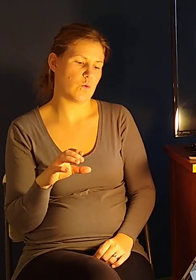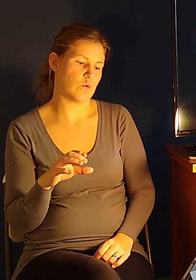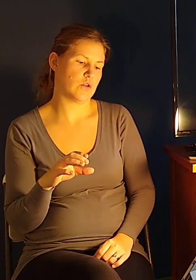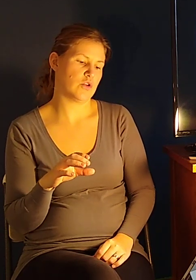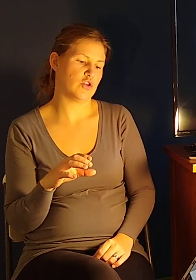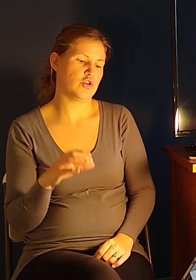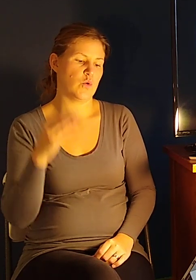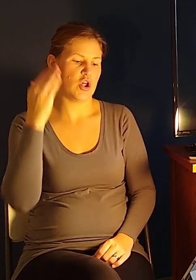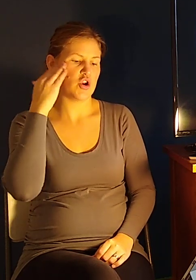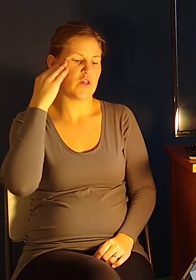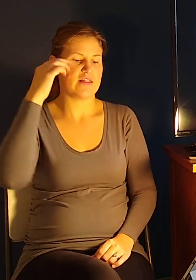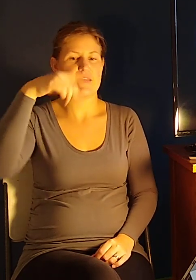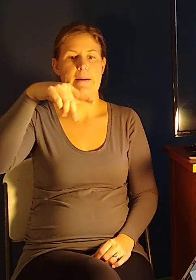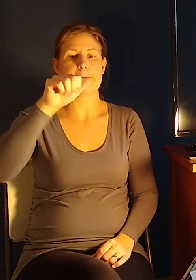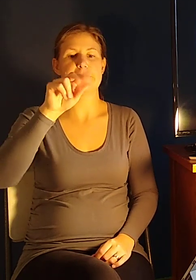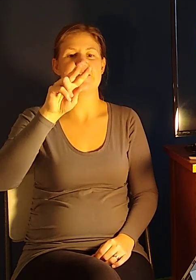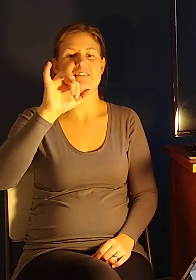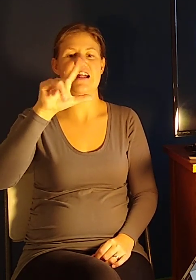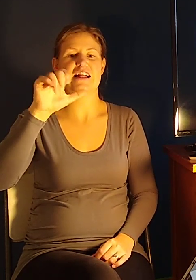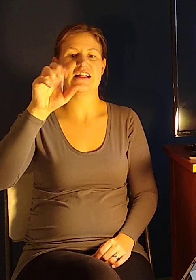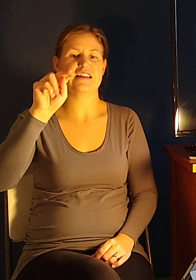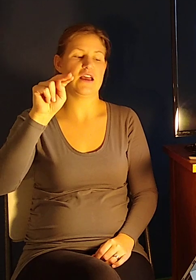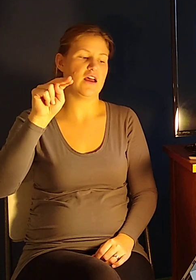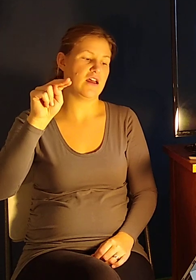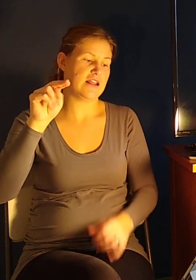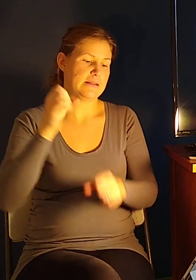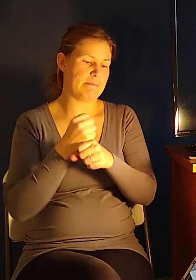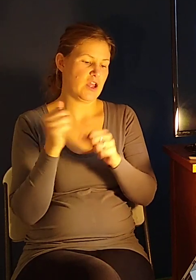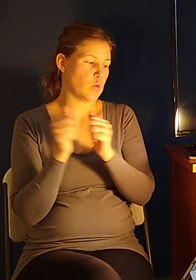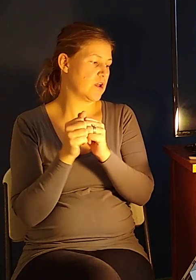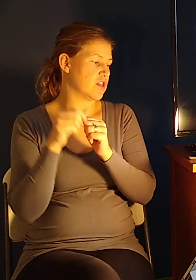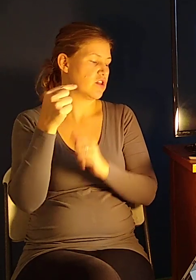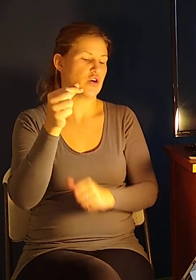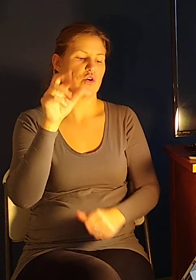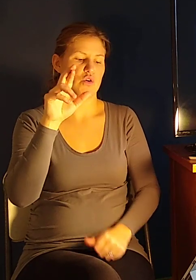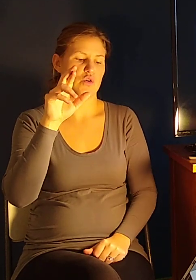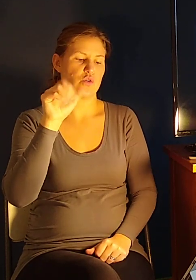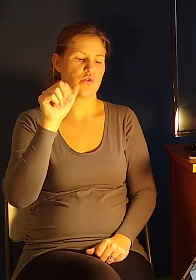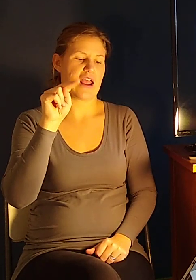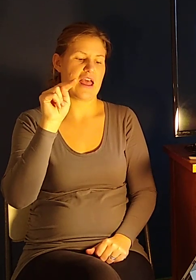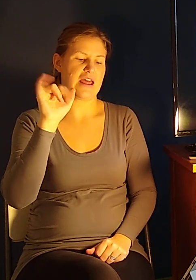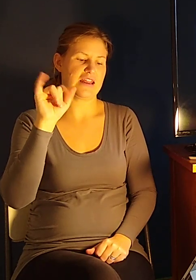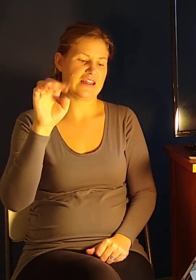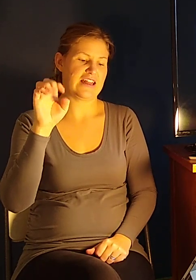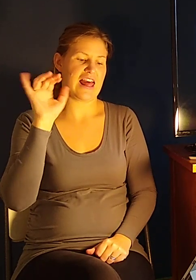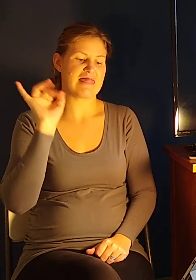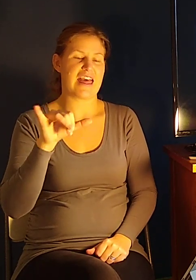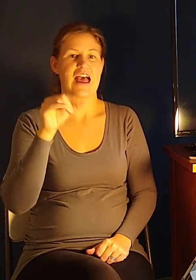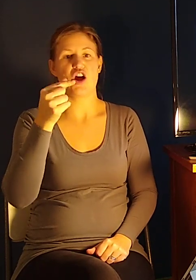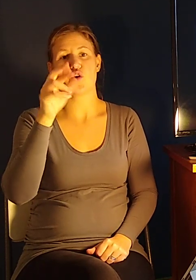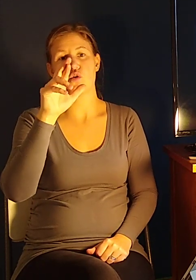the pavilion in front of the building is made with a granite, and then that granite follows all the